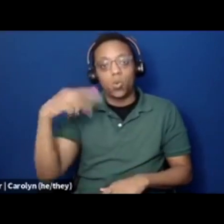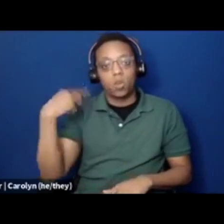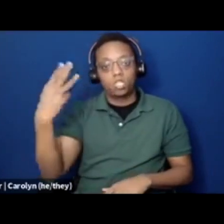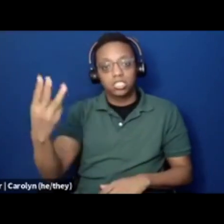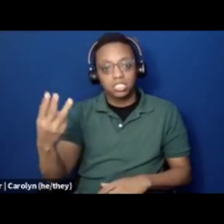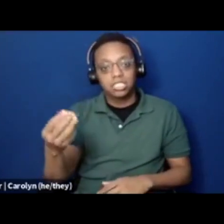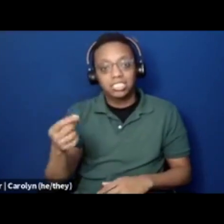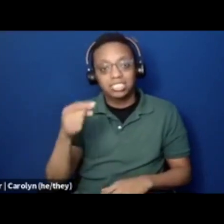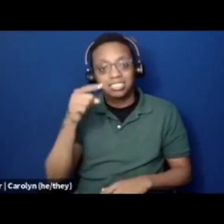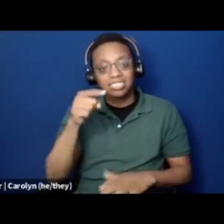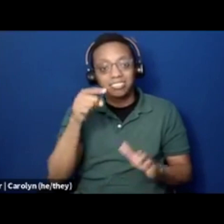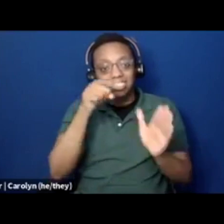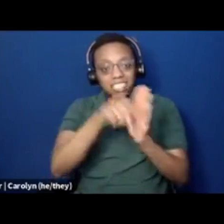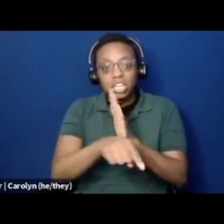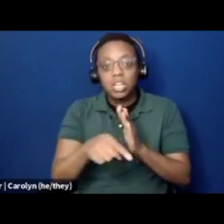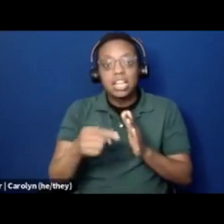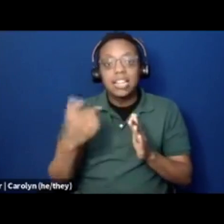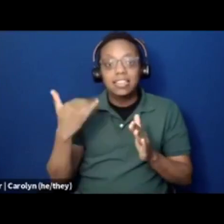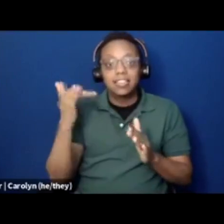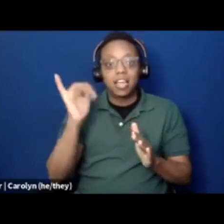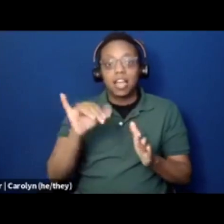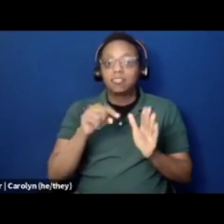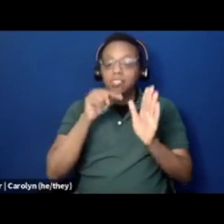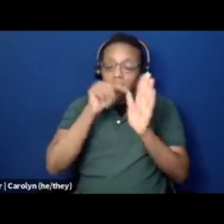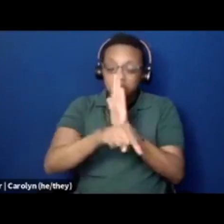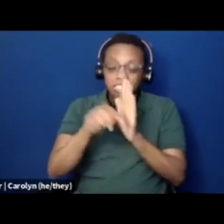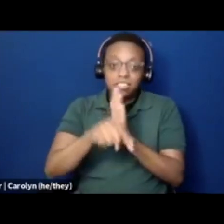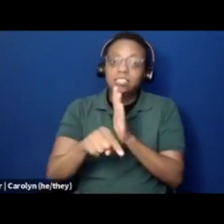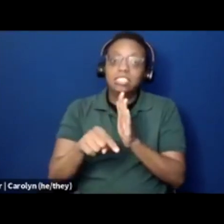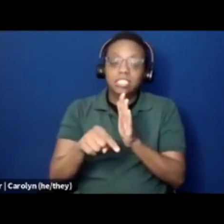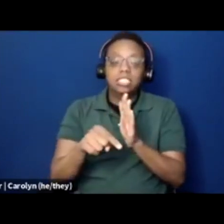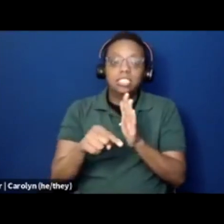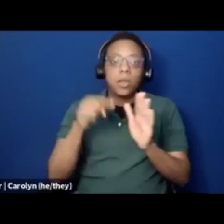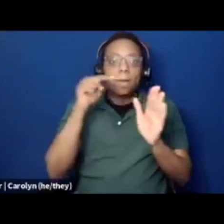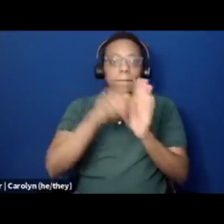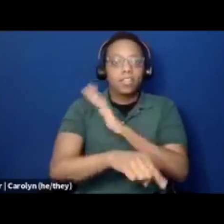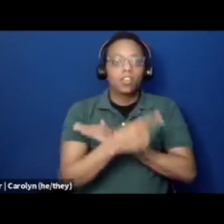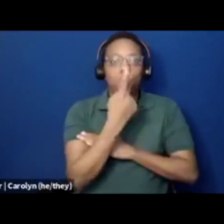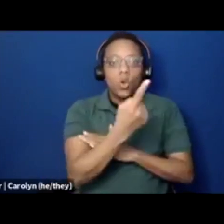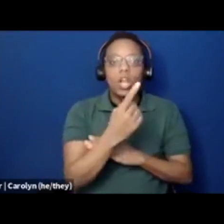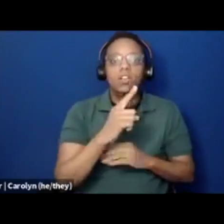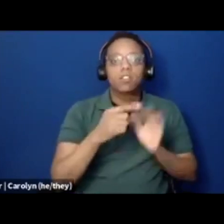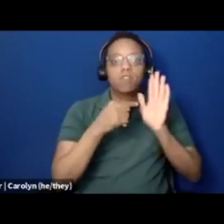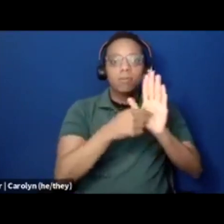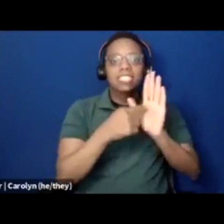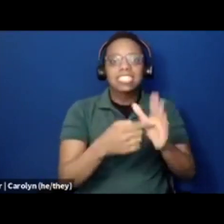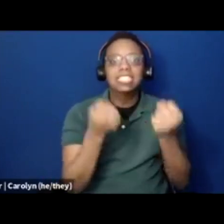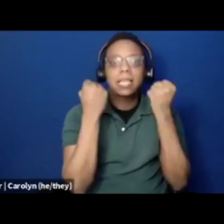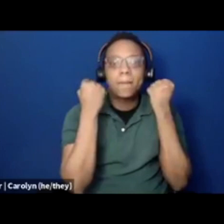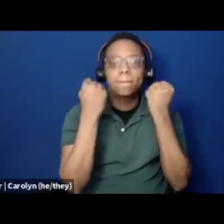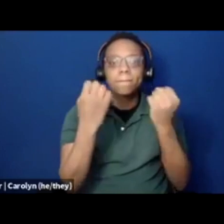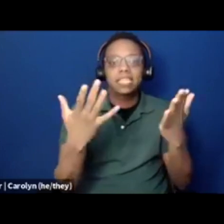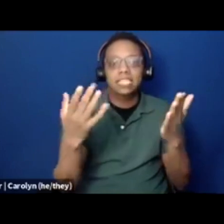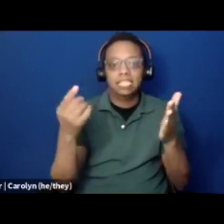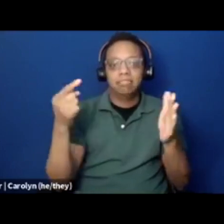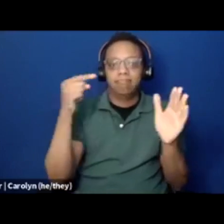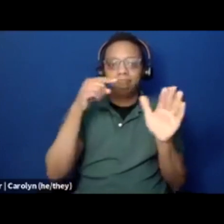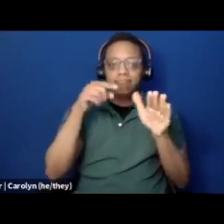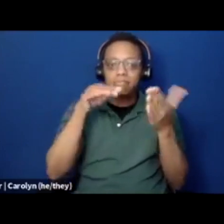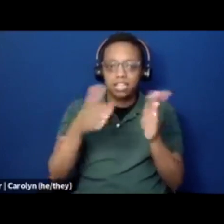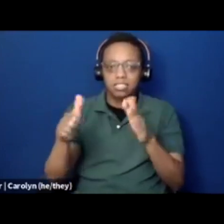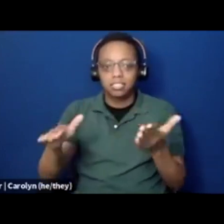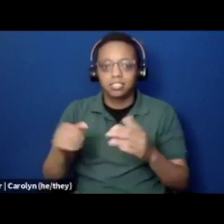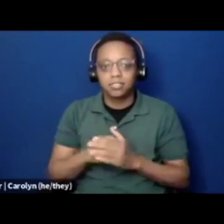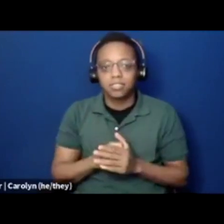many of Black trans women. And when I, as a Black trans woman, are watching the news or reading these